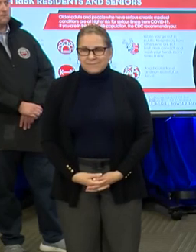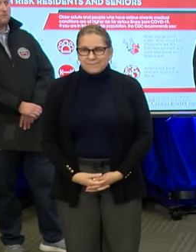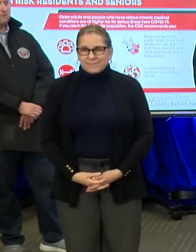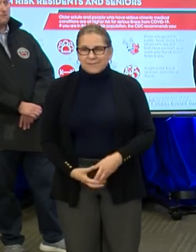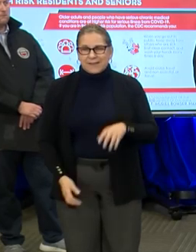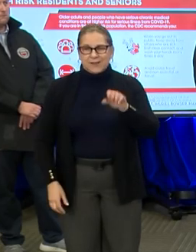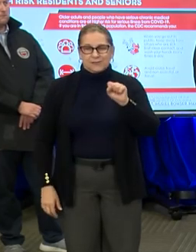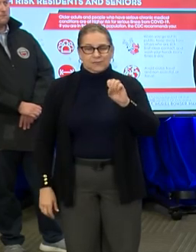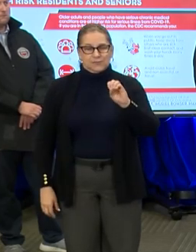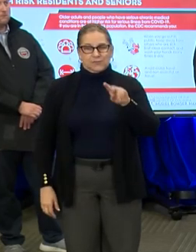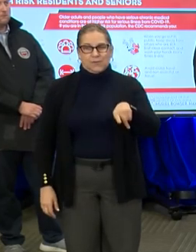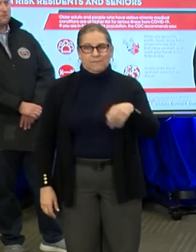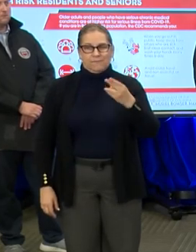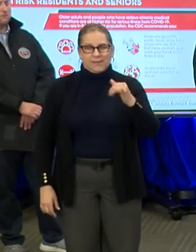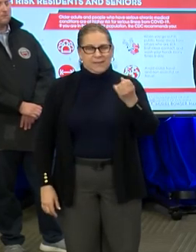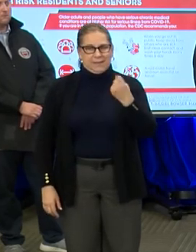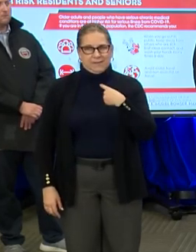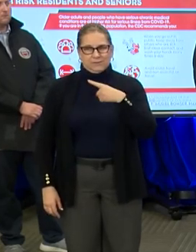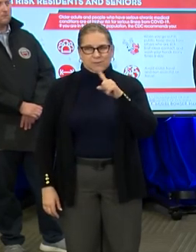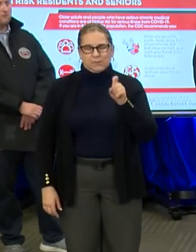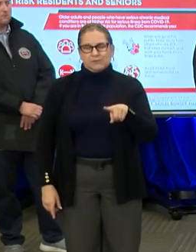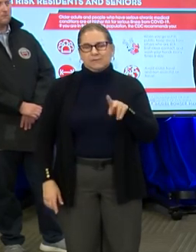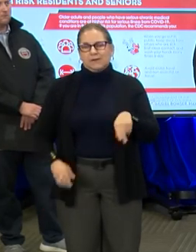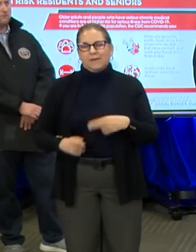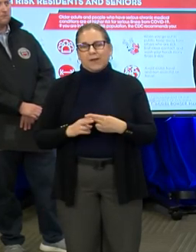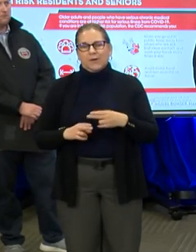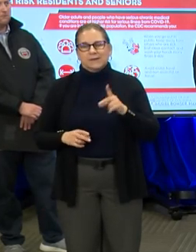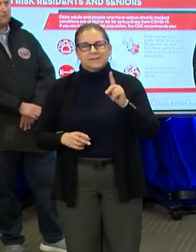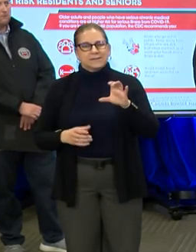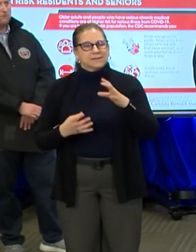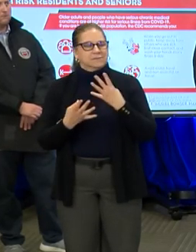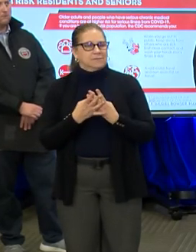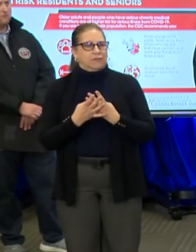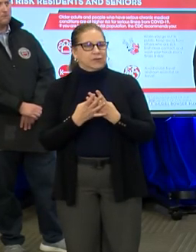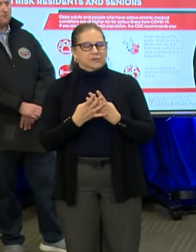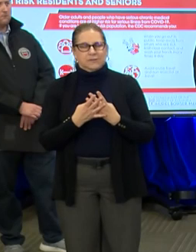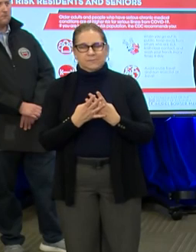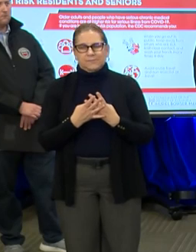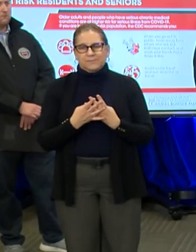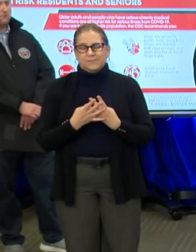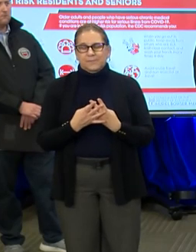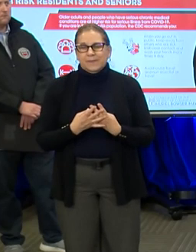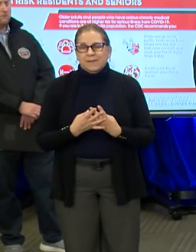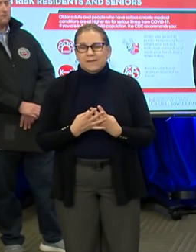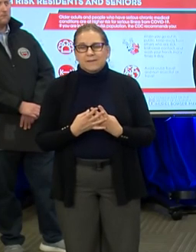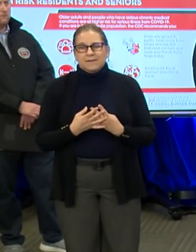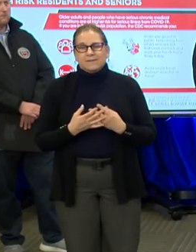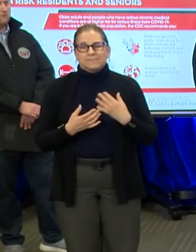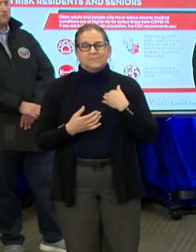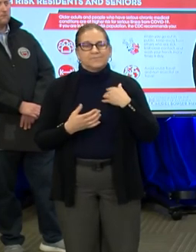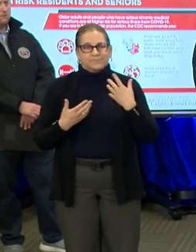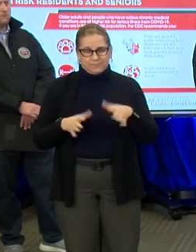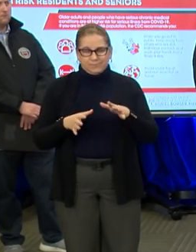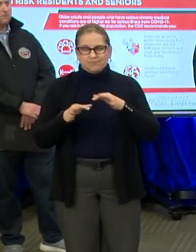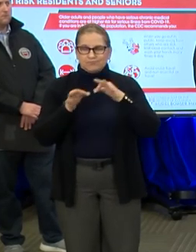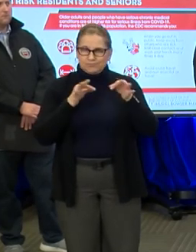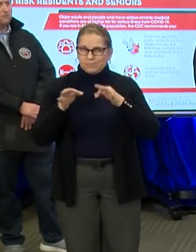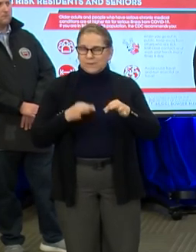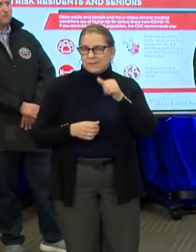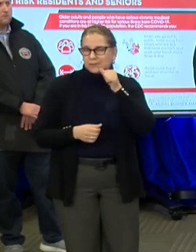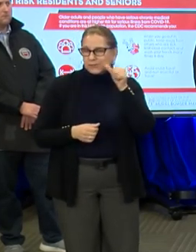jail, and I think yesterday I explained to everybody that we have a lot of